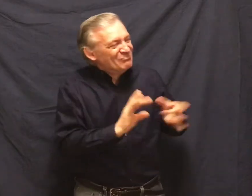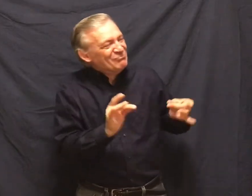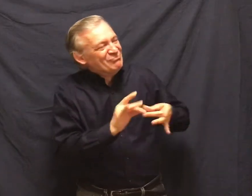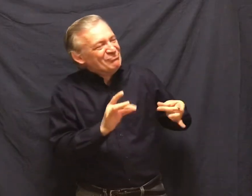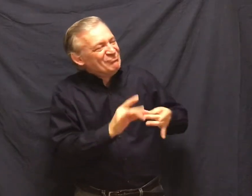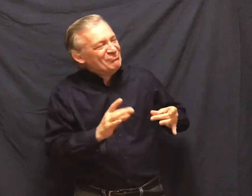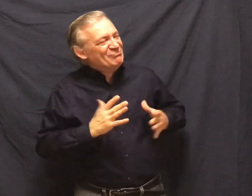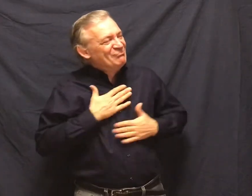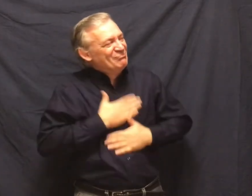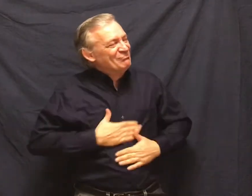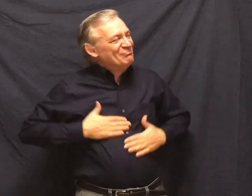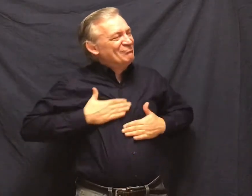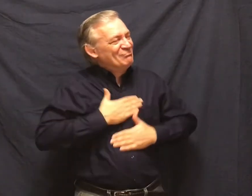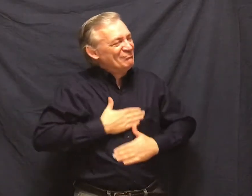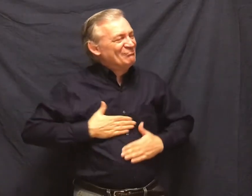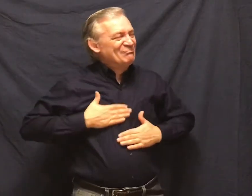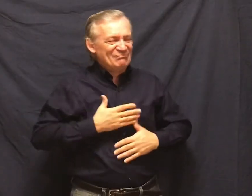He paused.